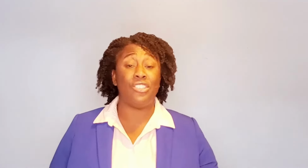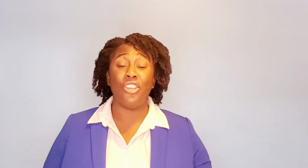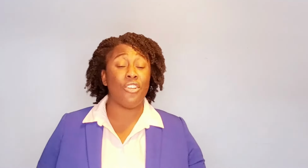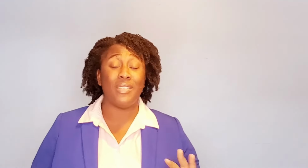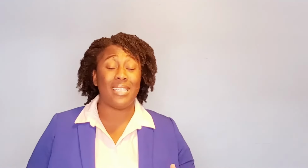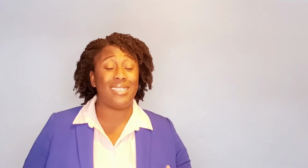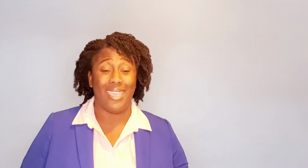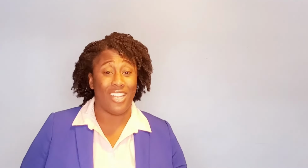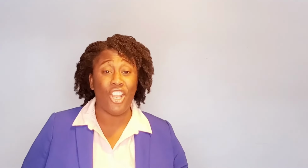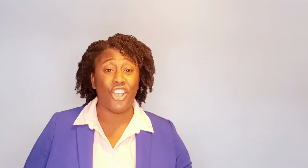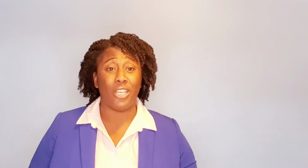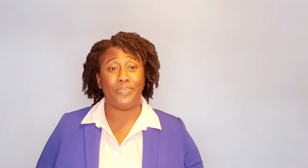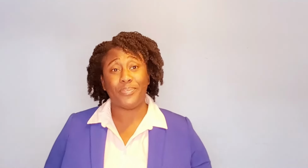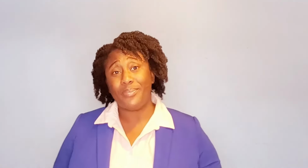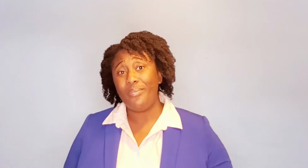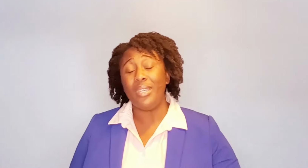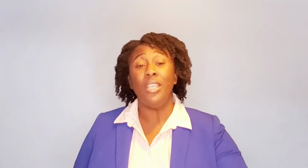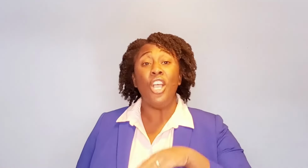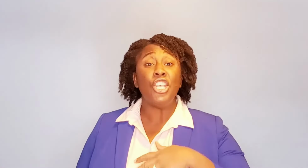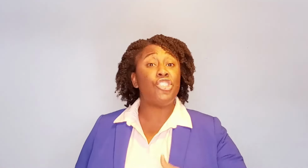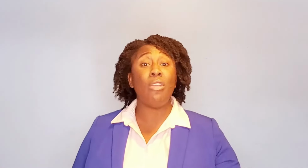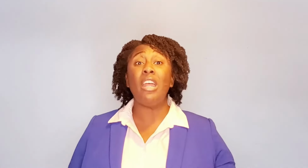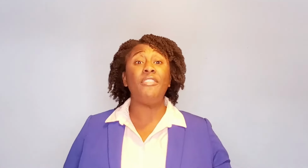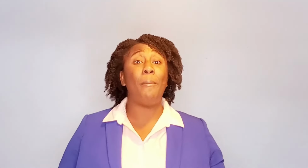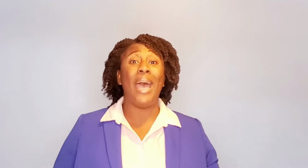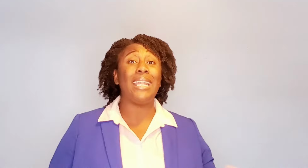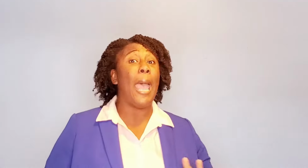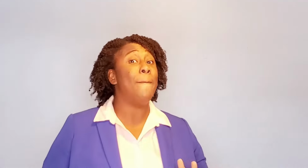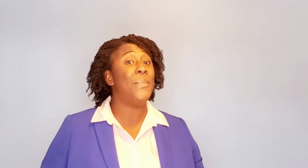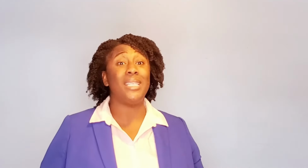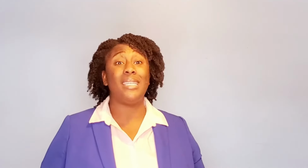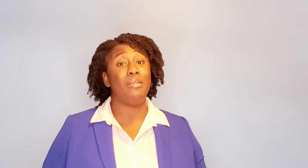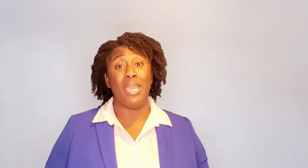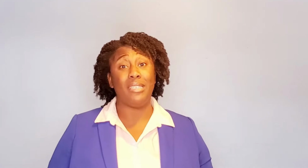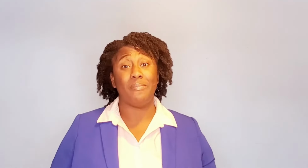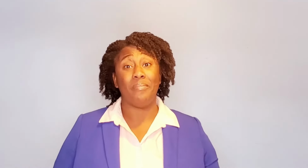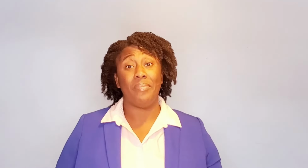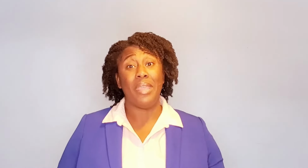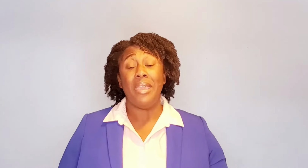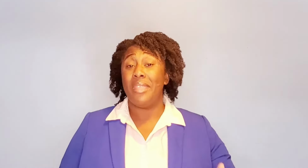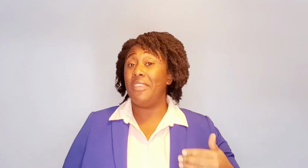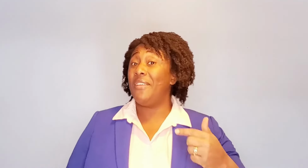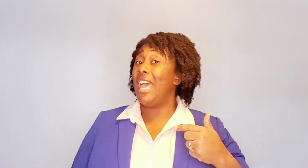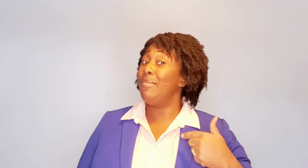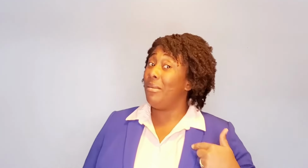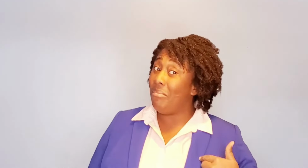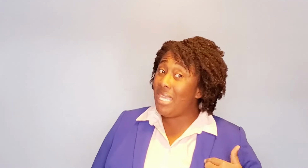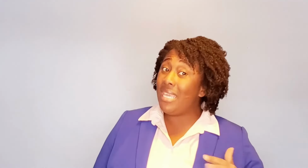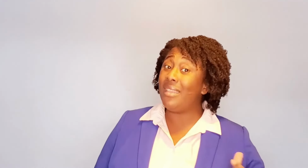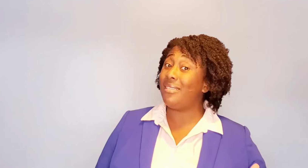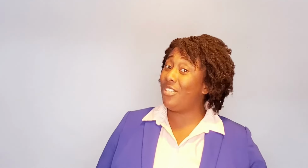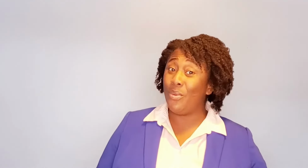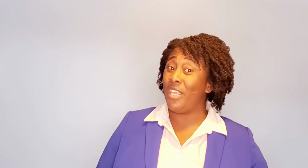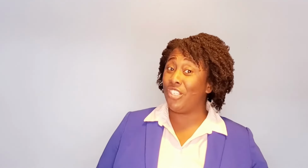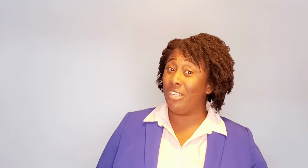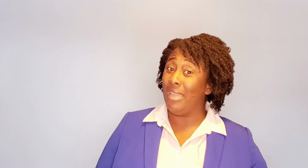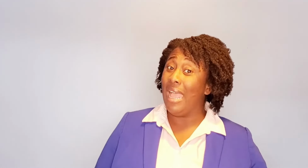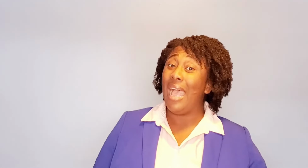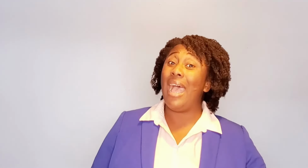deserves a second look. Straight off the bat, I must admit that if it had been me in this situation,